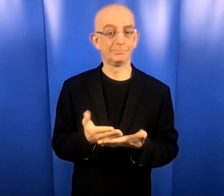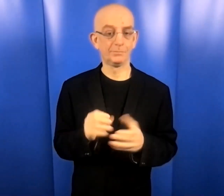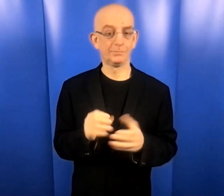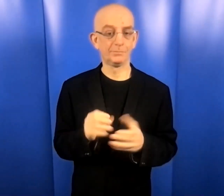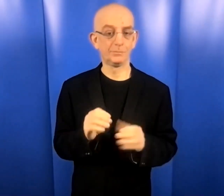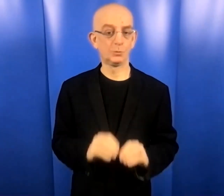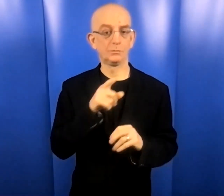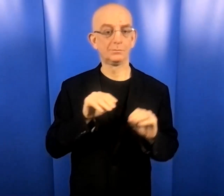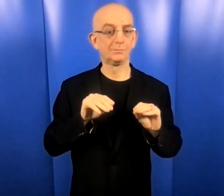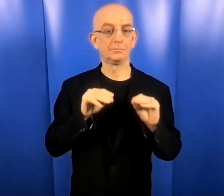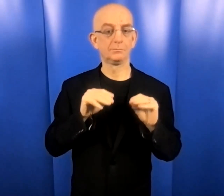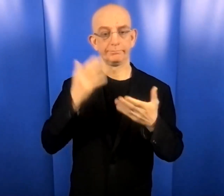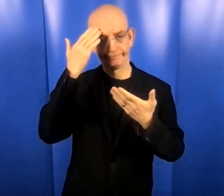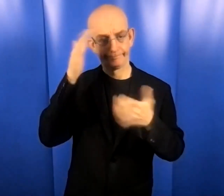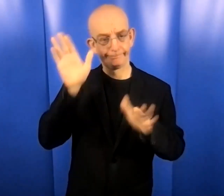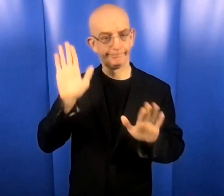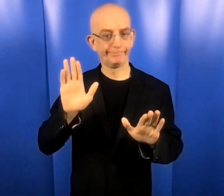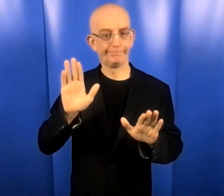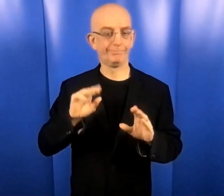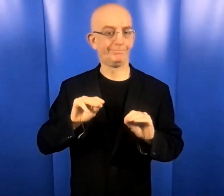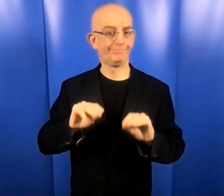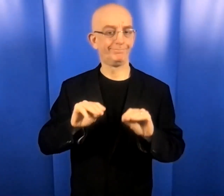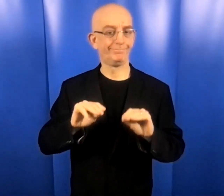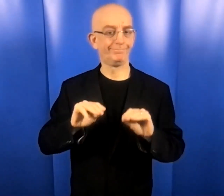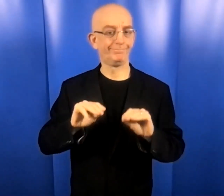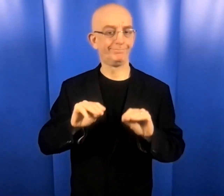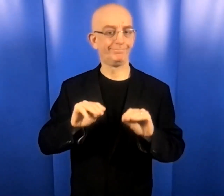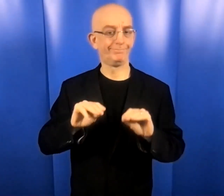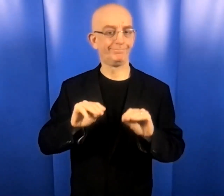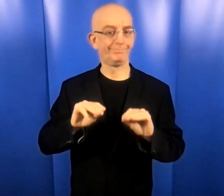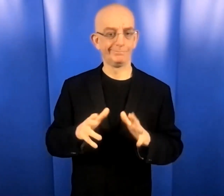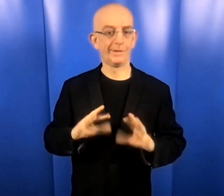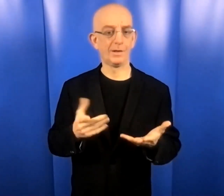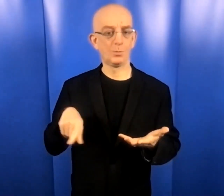these learners with hearing impaired. Also, there is no